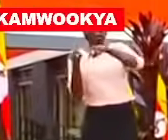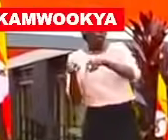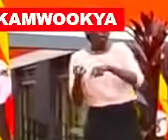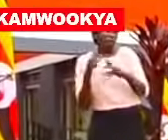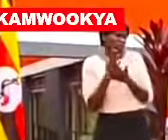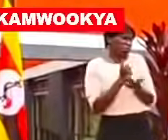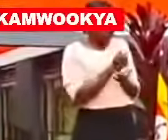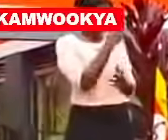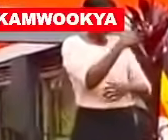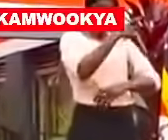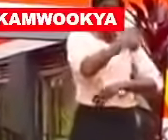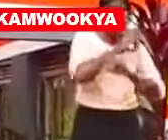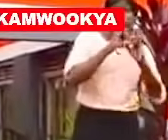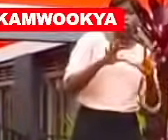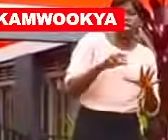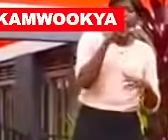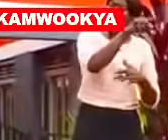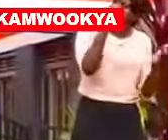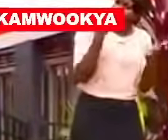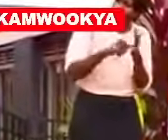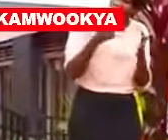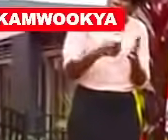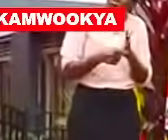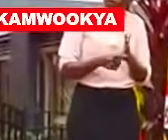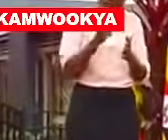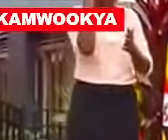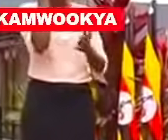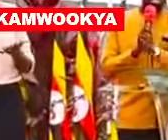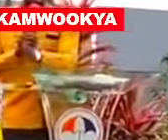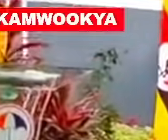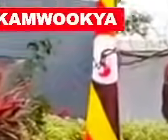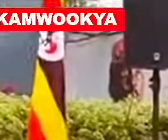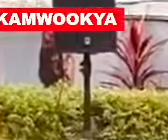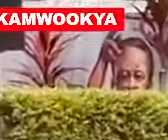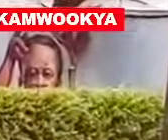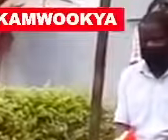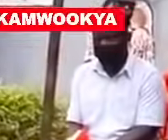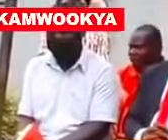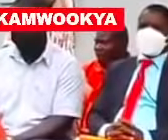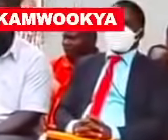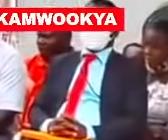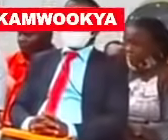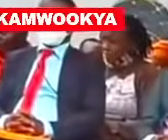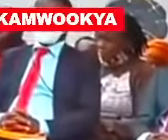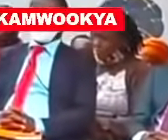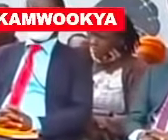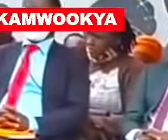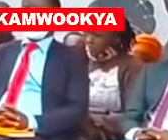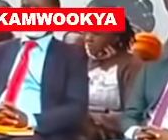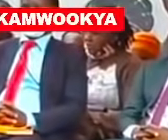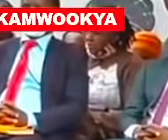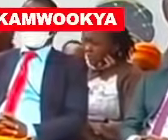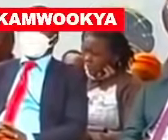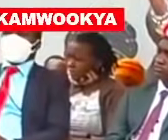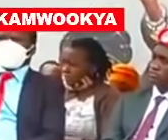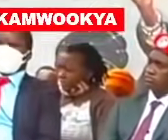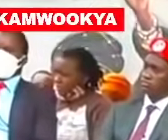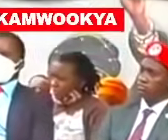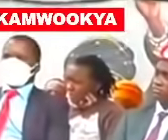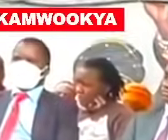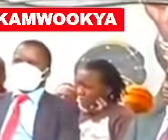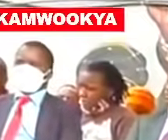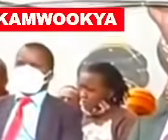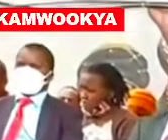vaccinated, it's problematic. Especially because we don't have enough vaccines as we speak today to make sure that those who should